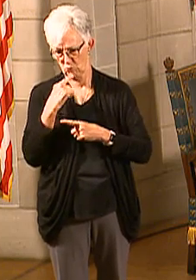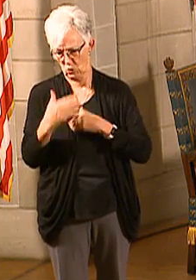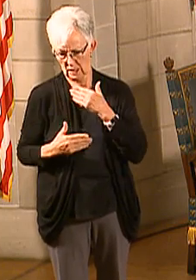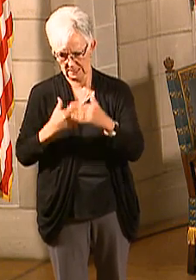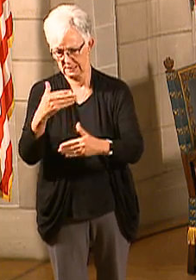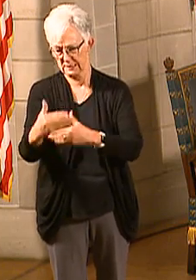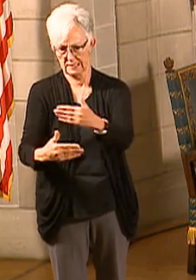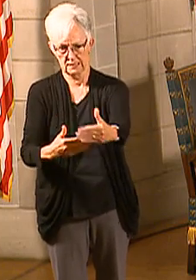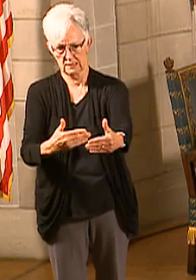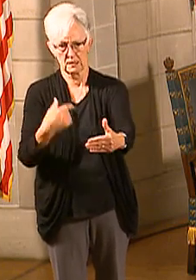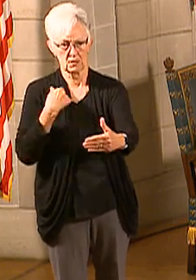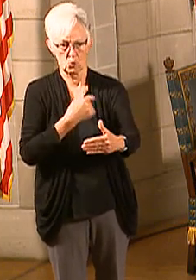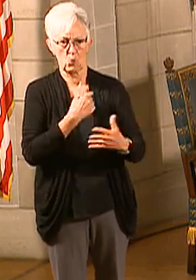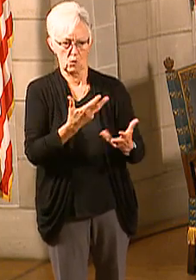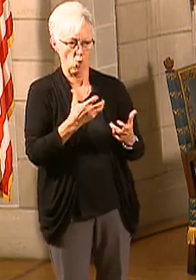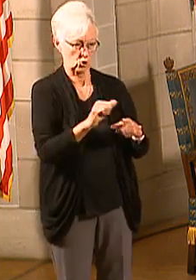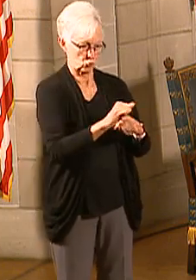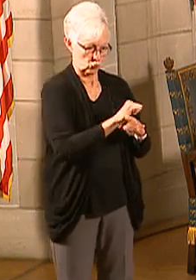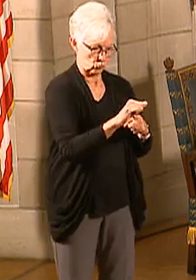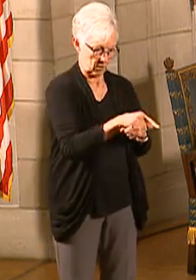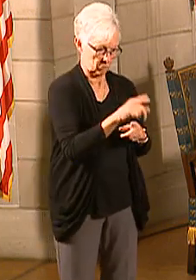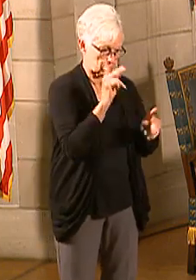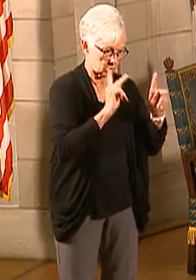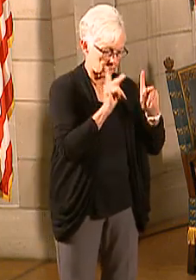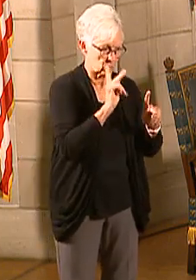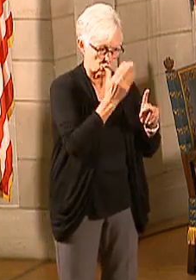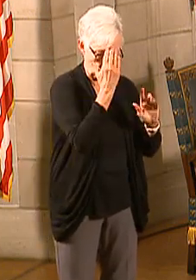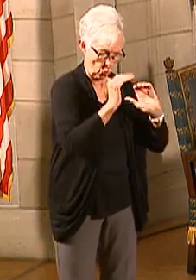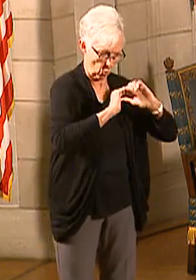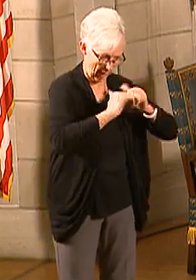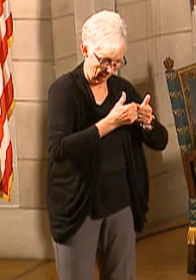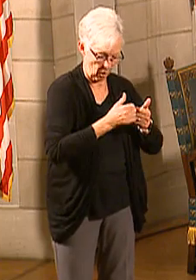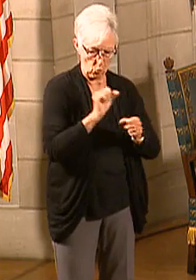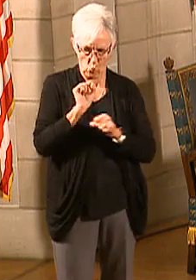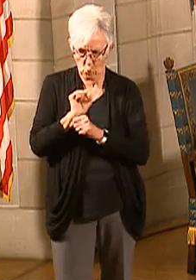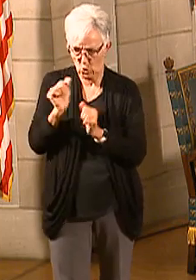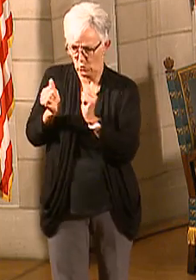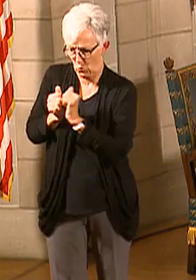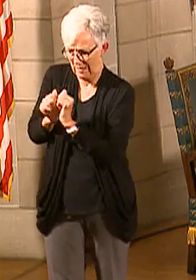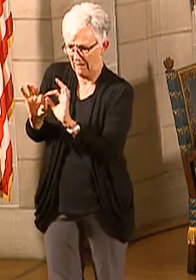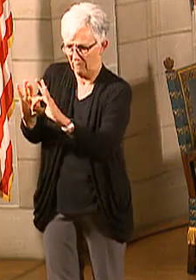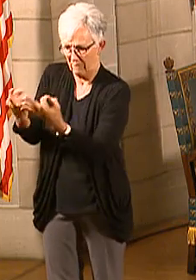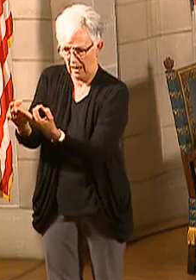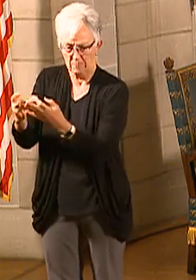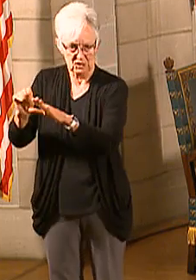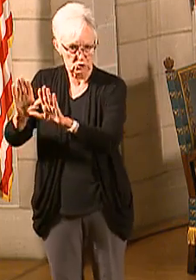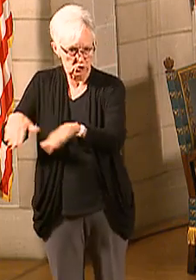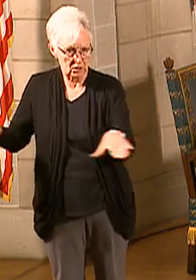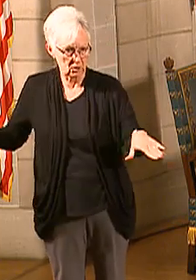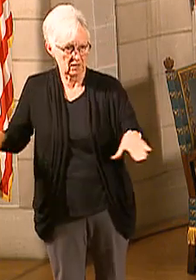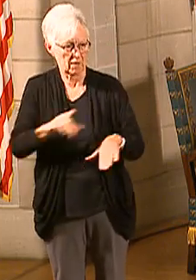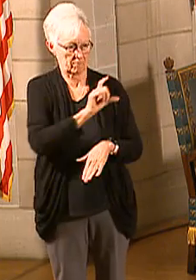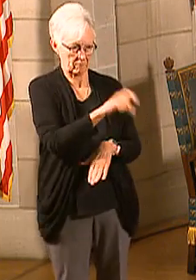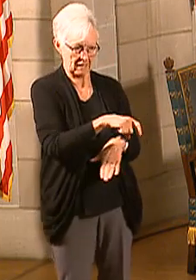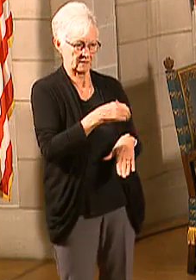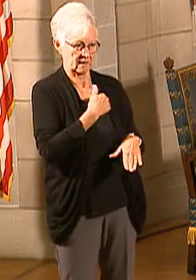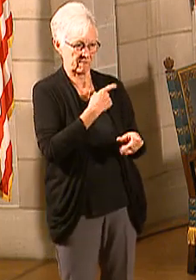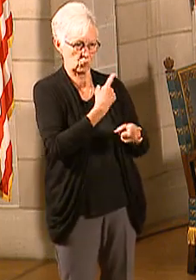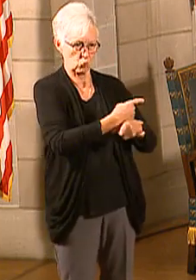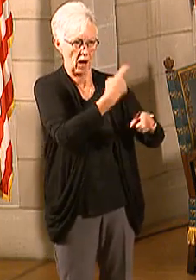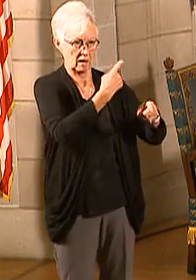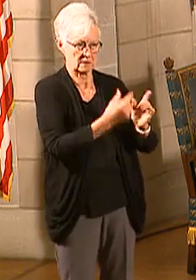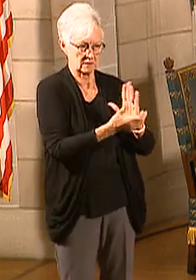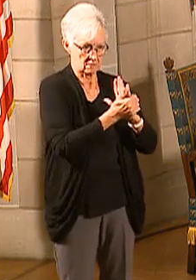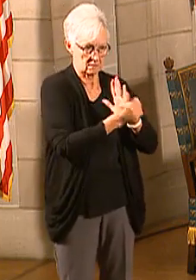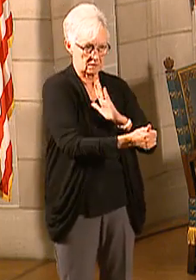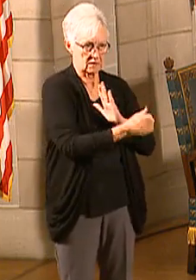working directly with kids and families. We want them to have the right skills, right tools, right competencies, right understanding of the importance of this work